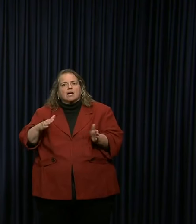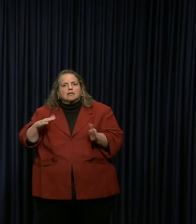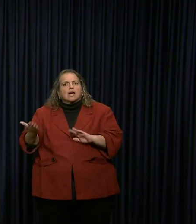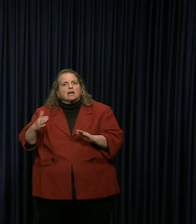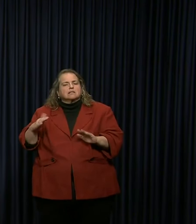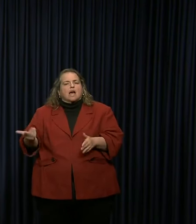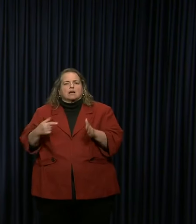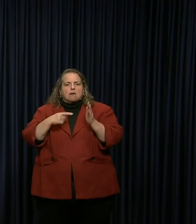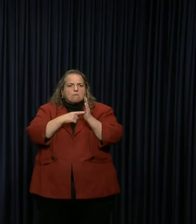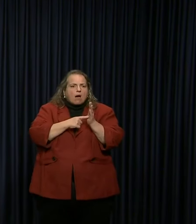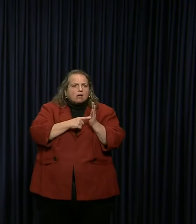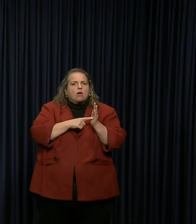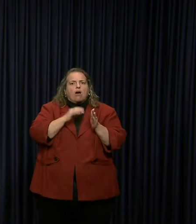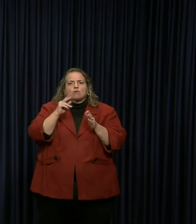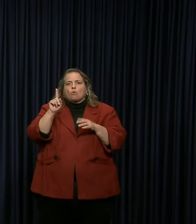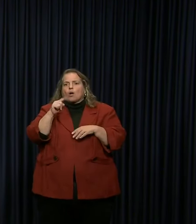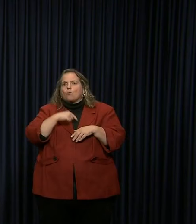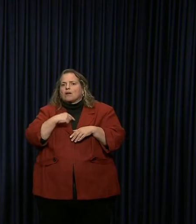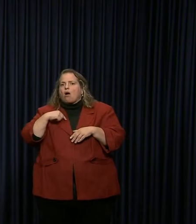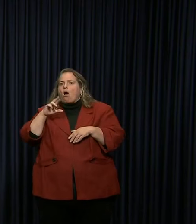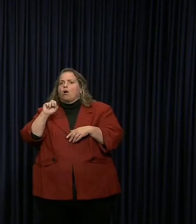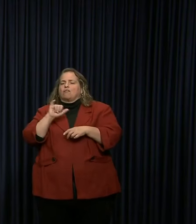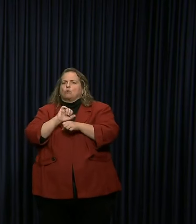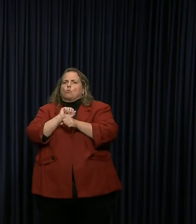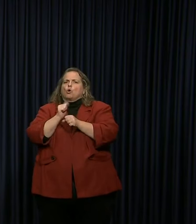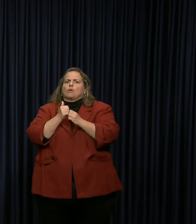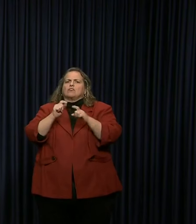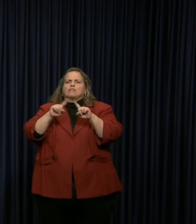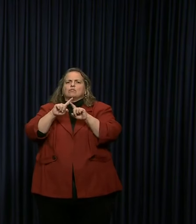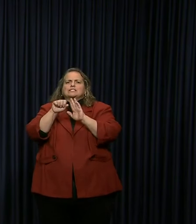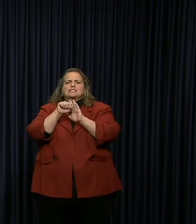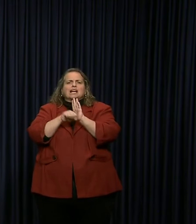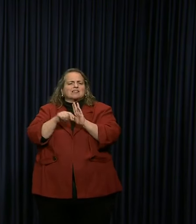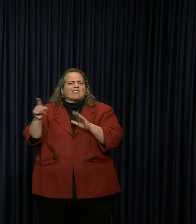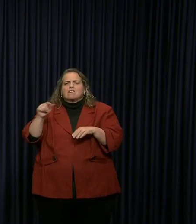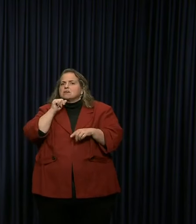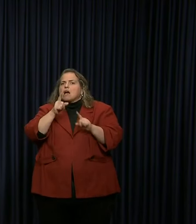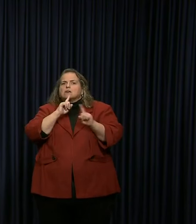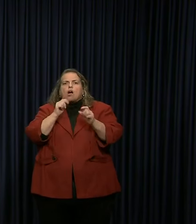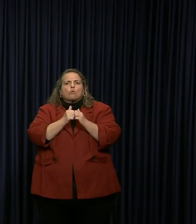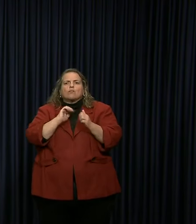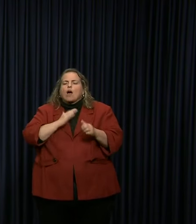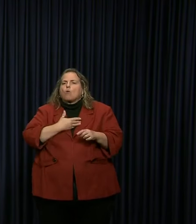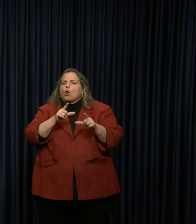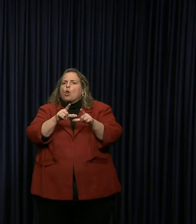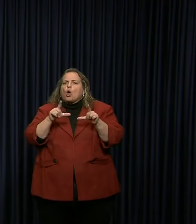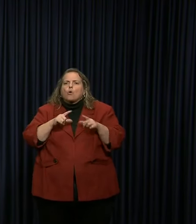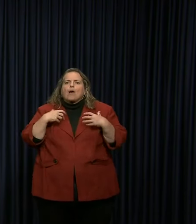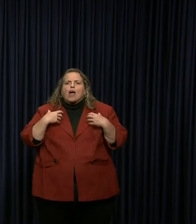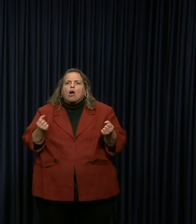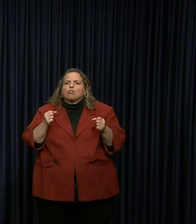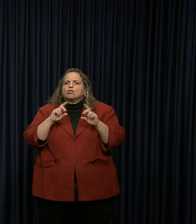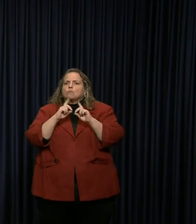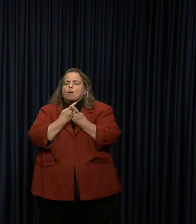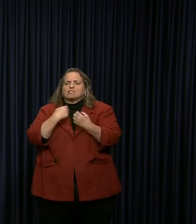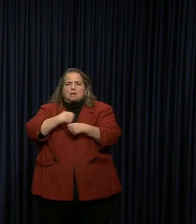modeling and try to figure out where we are, that work with other states, that talk to our local health departments and have to make really hard,